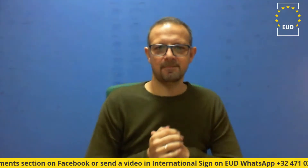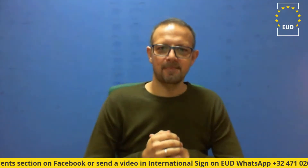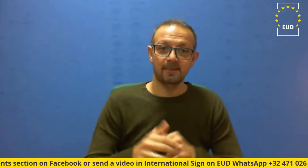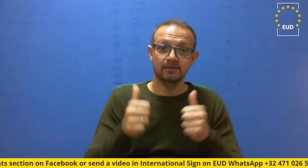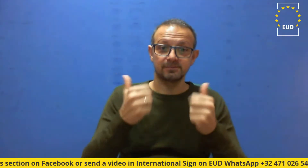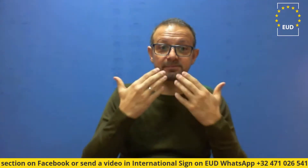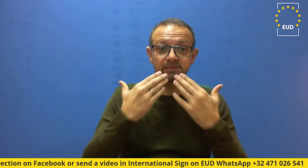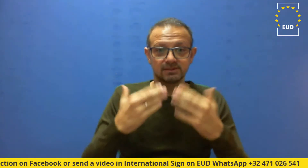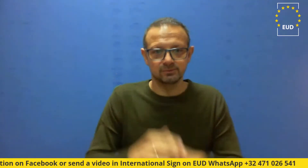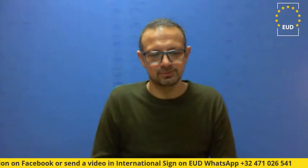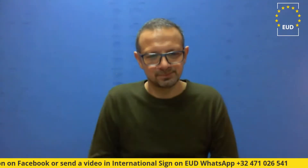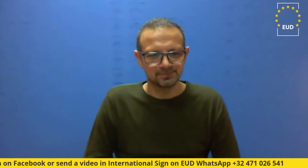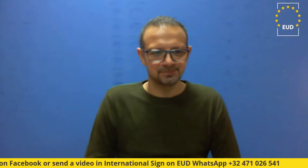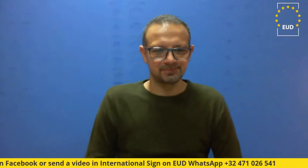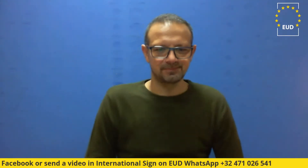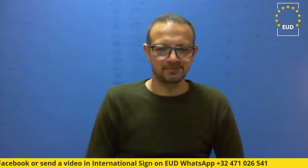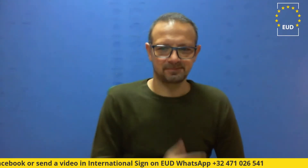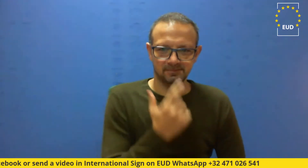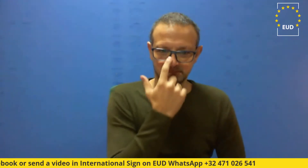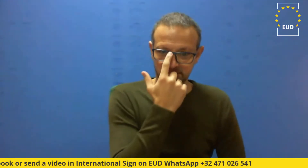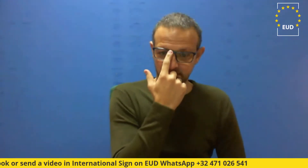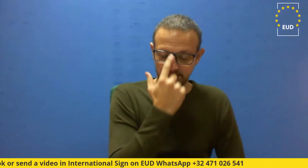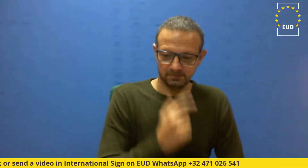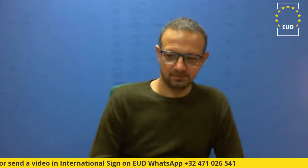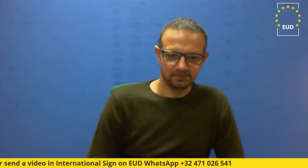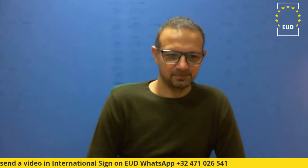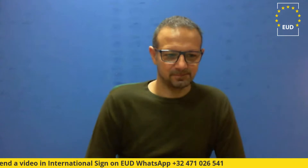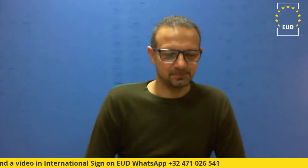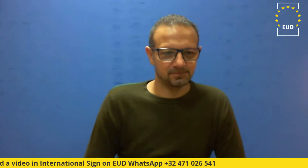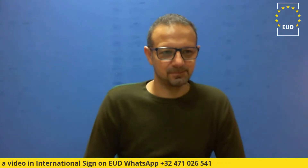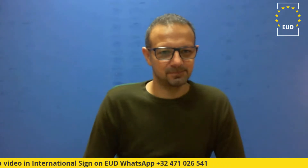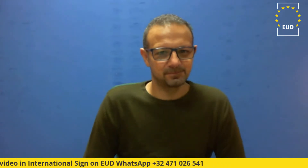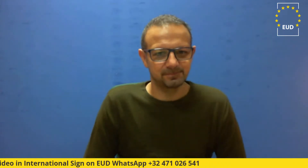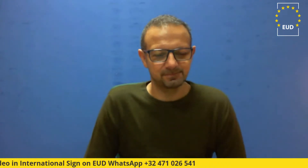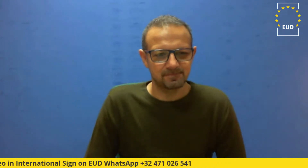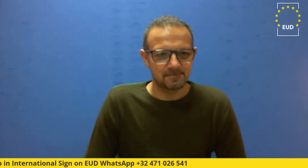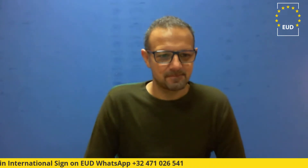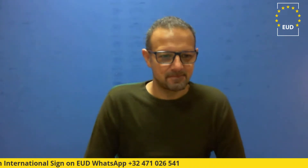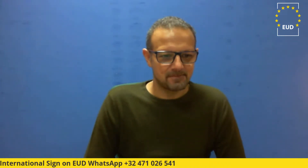to see how we can set guidelines on that as well. Thank you for listening.